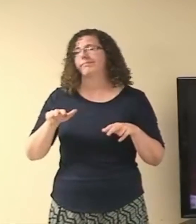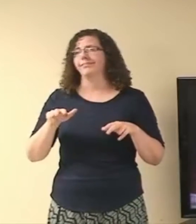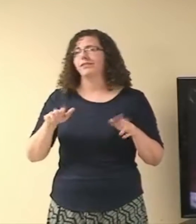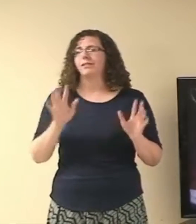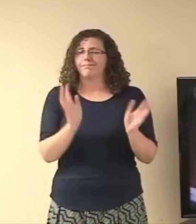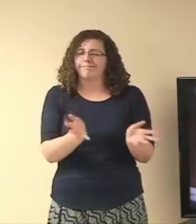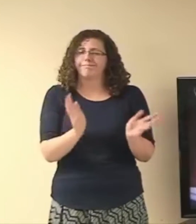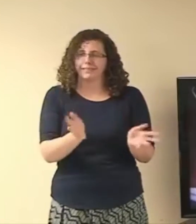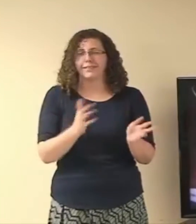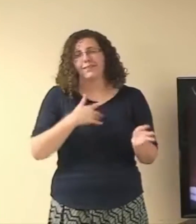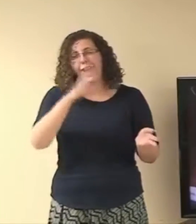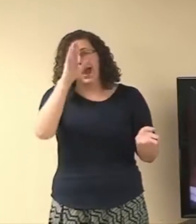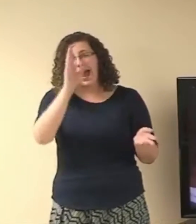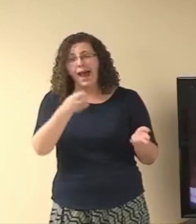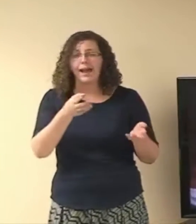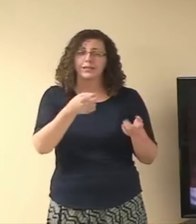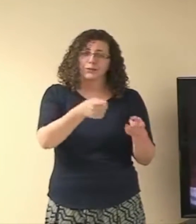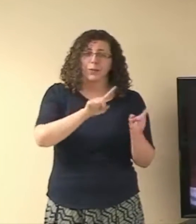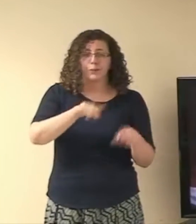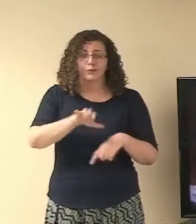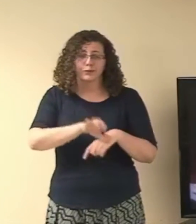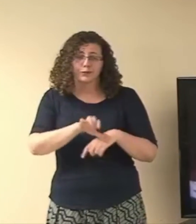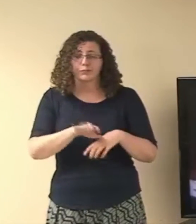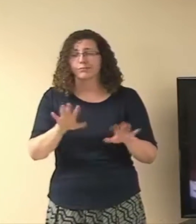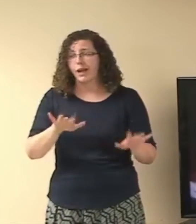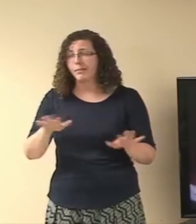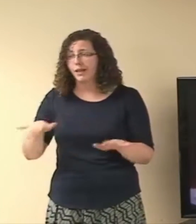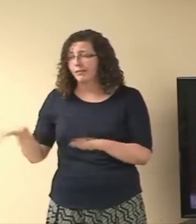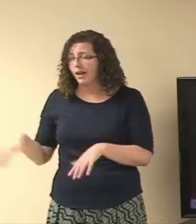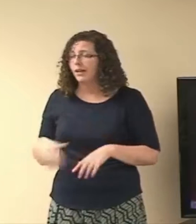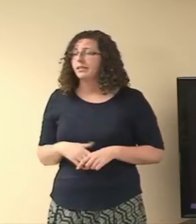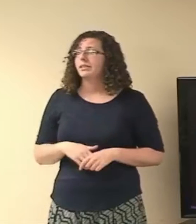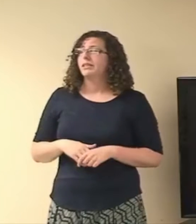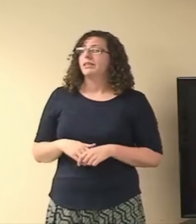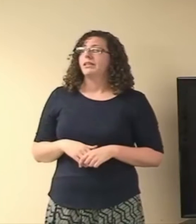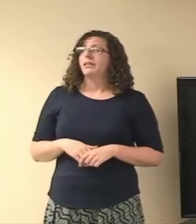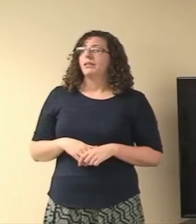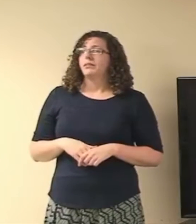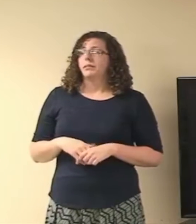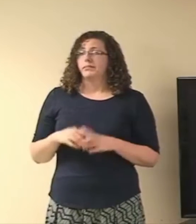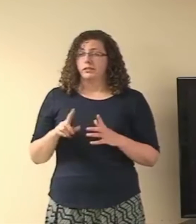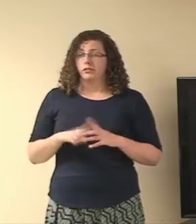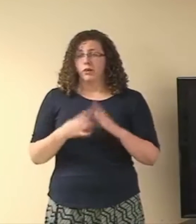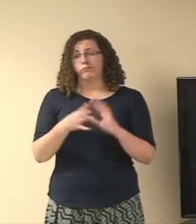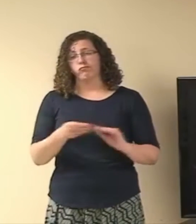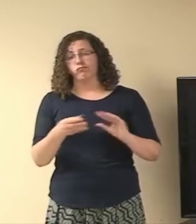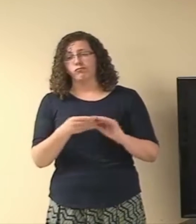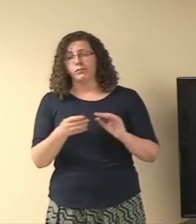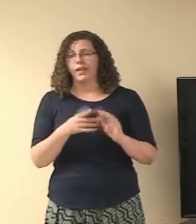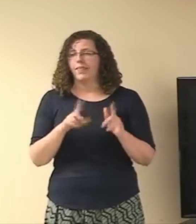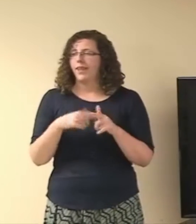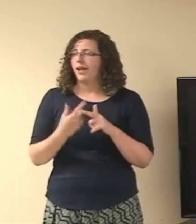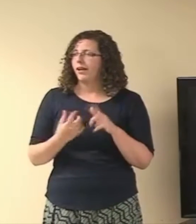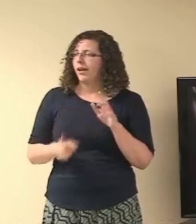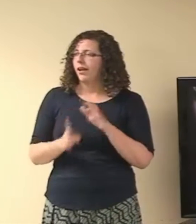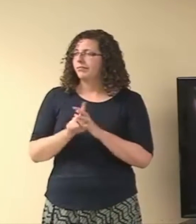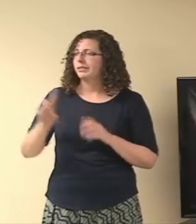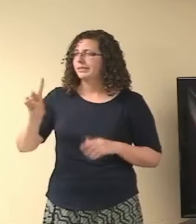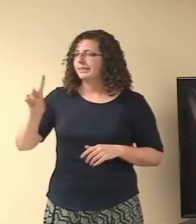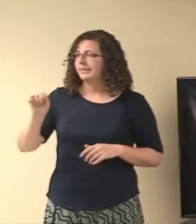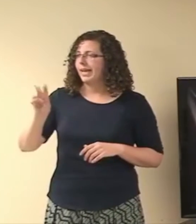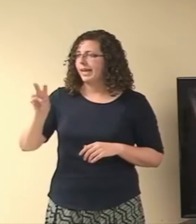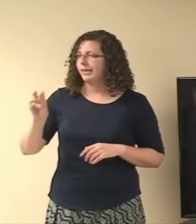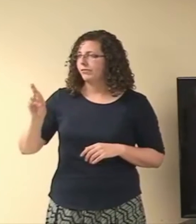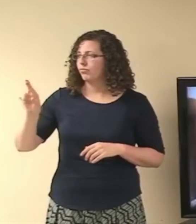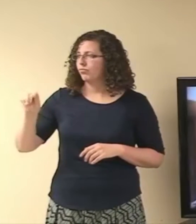whole, yeah, you guys go to fellowship thing, whatever. Well, we start talking and the whole Dave Ramsey thing comes up. They asked us where we were in